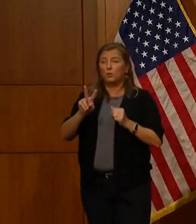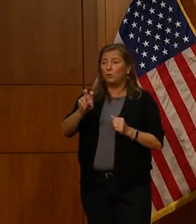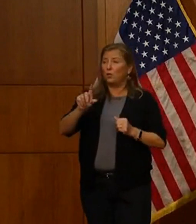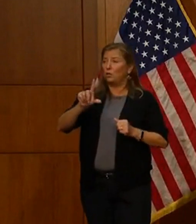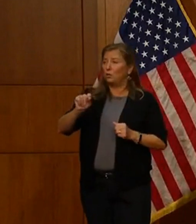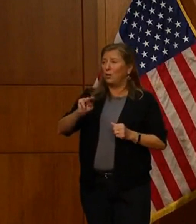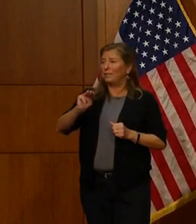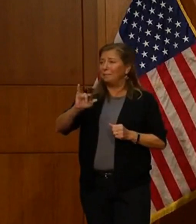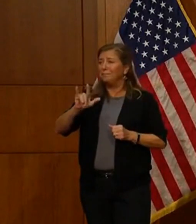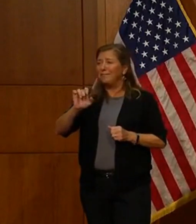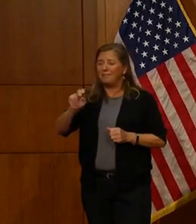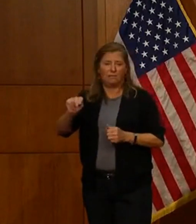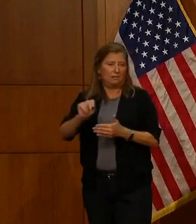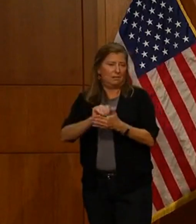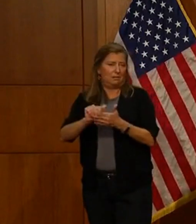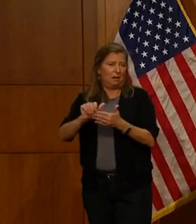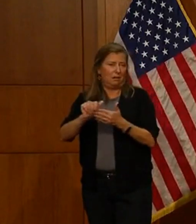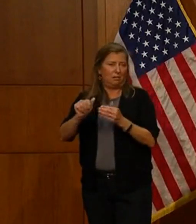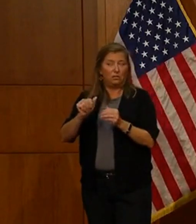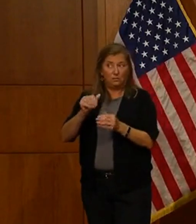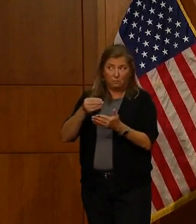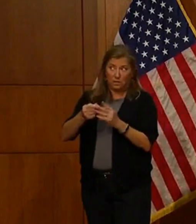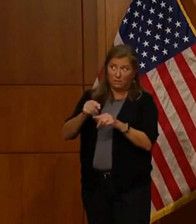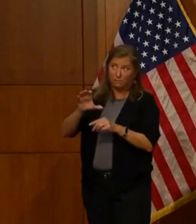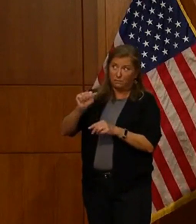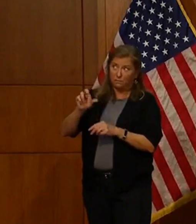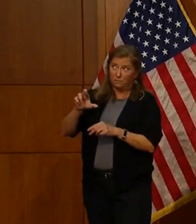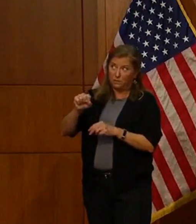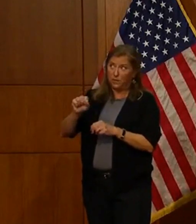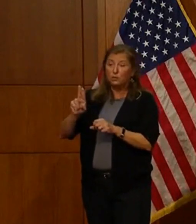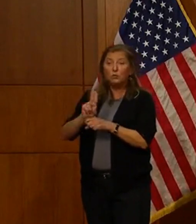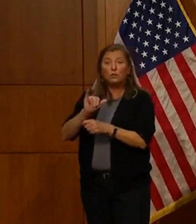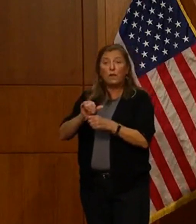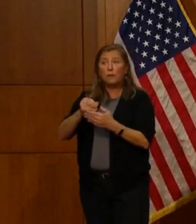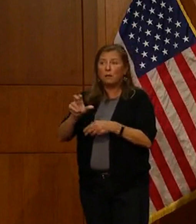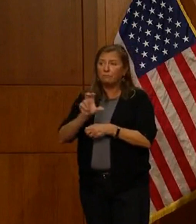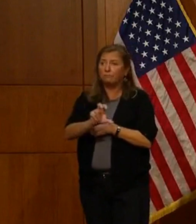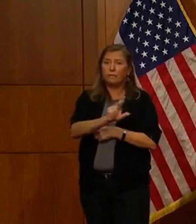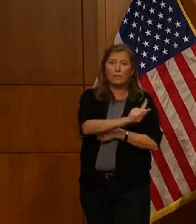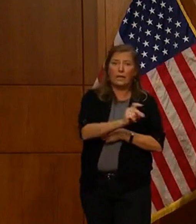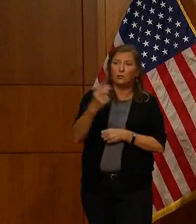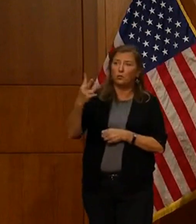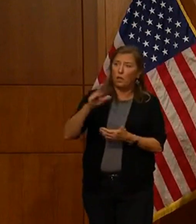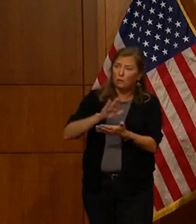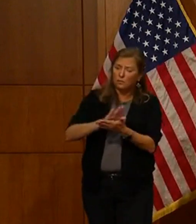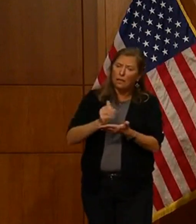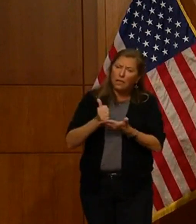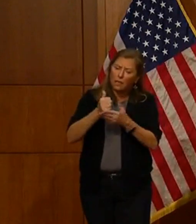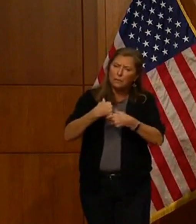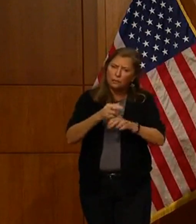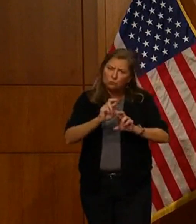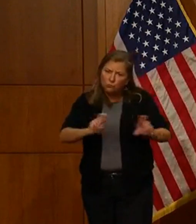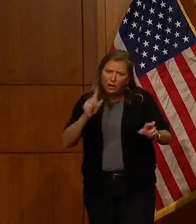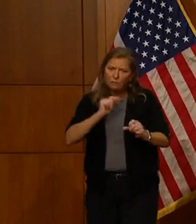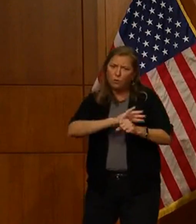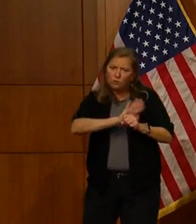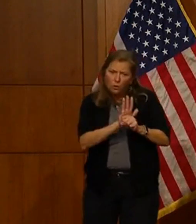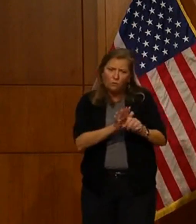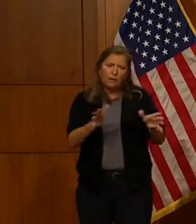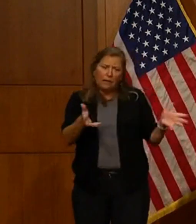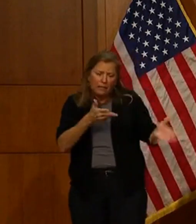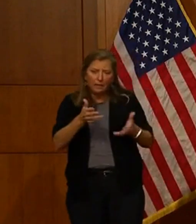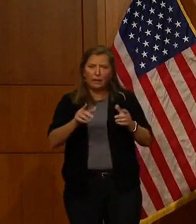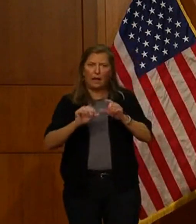$220 million in CARES funding for K through 12 schools to help them with COVID preparedness and